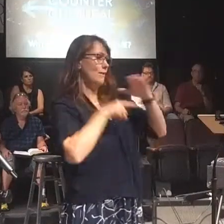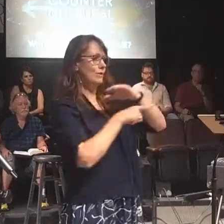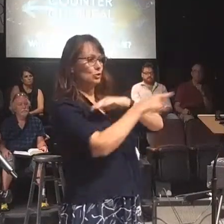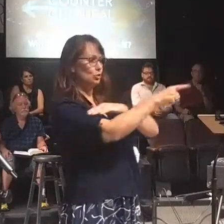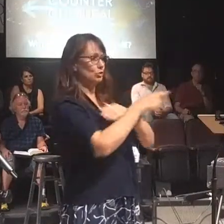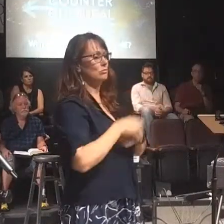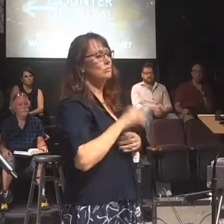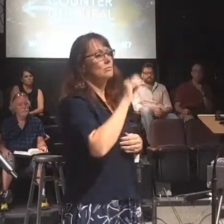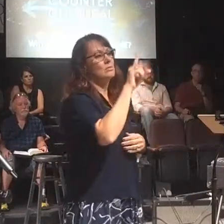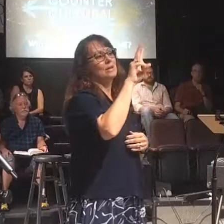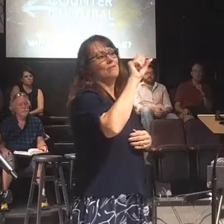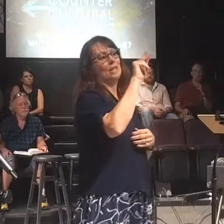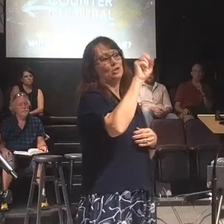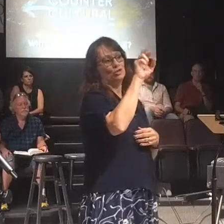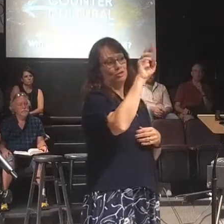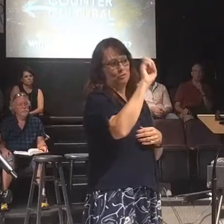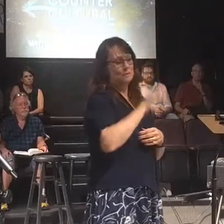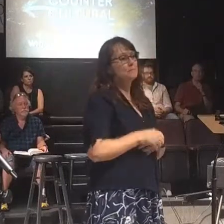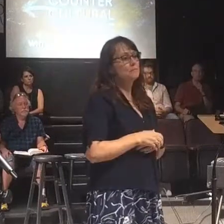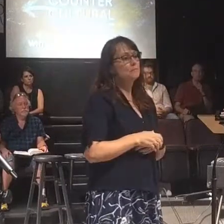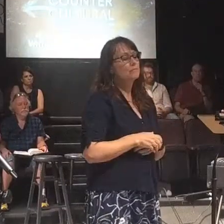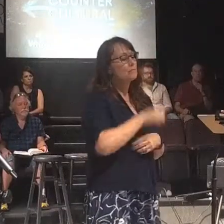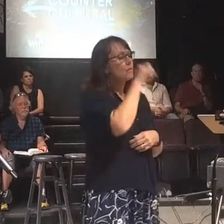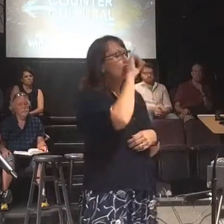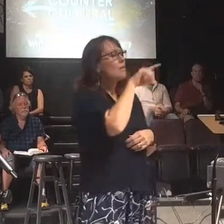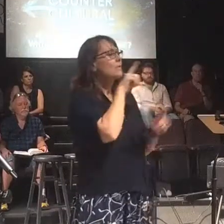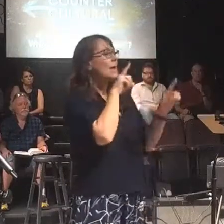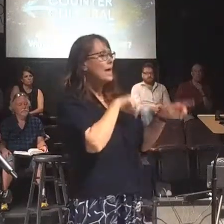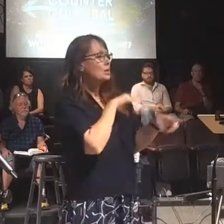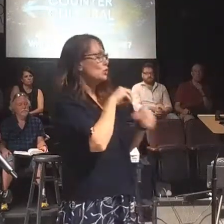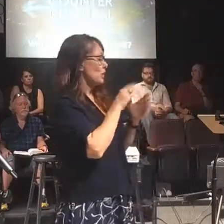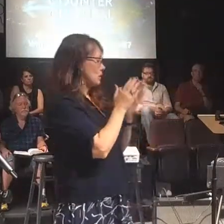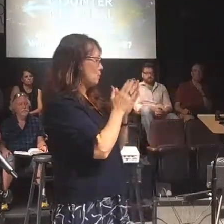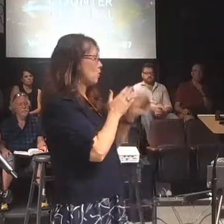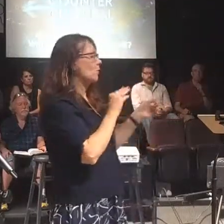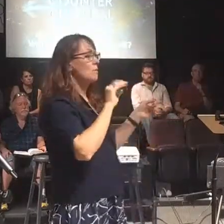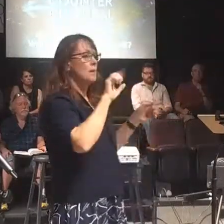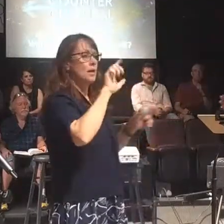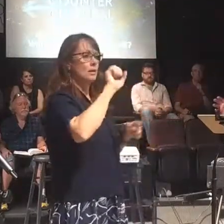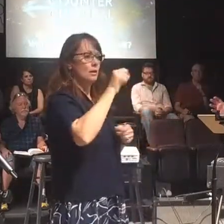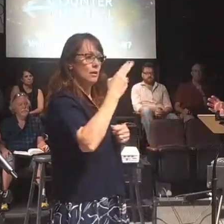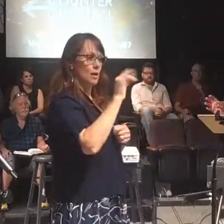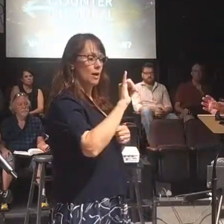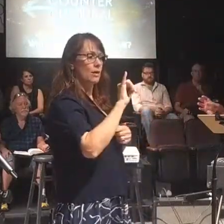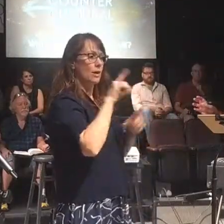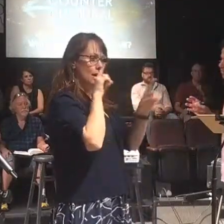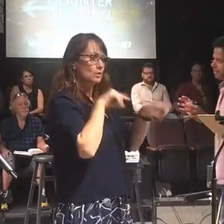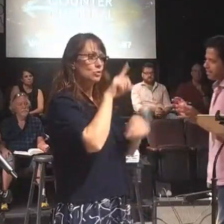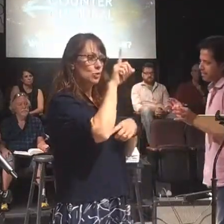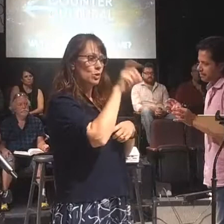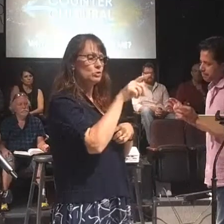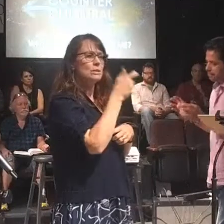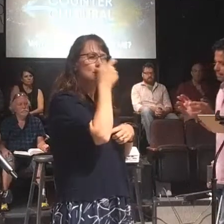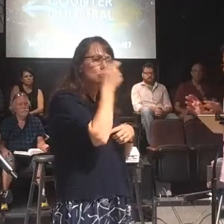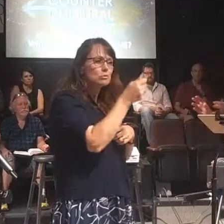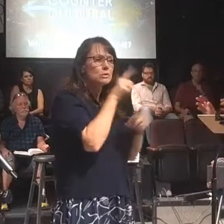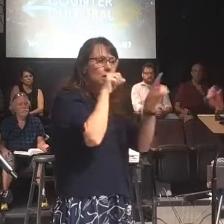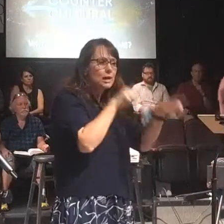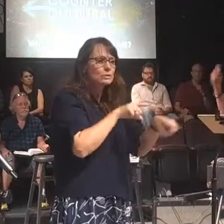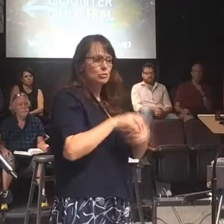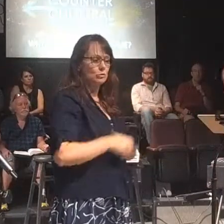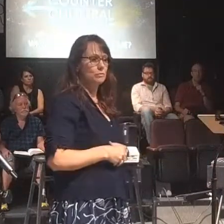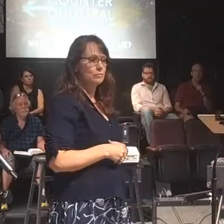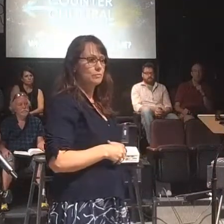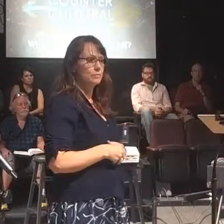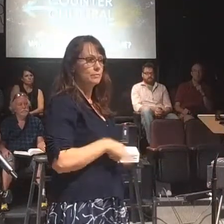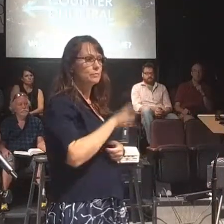And the answer, I love the answer to this question in the book of Malachi, because the answer is basically very interesting. And